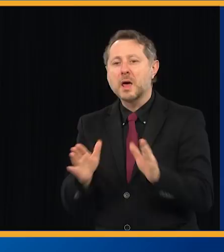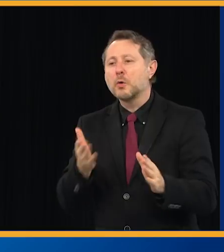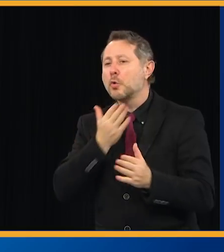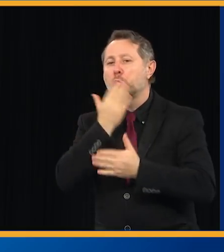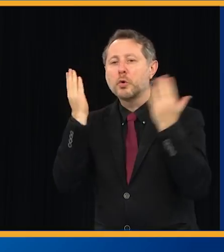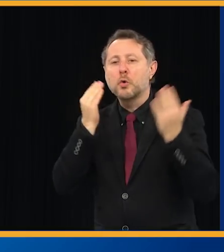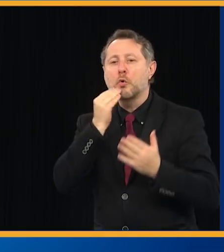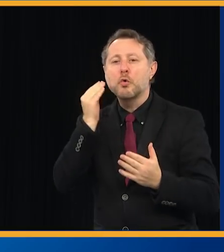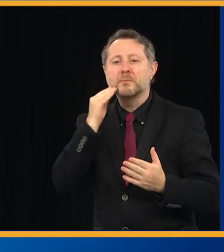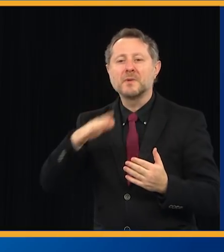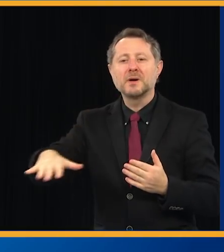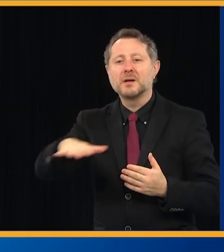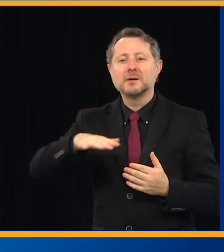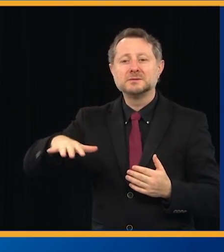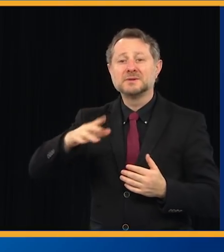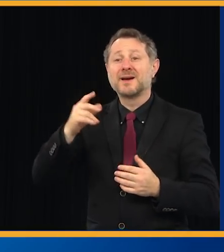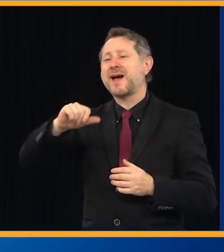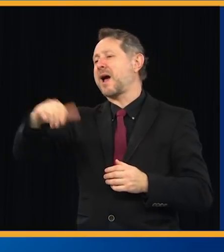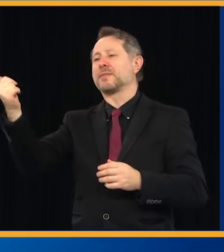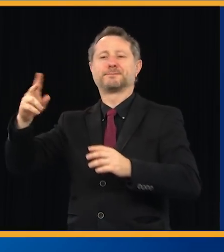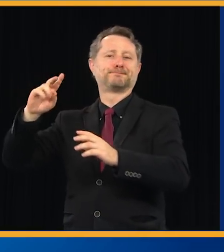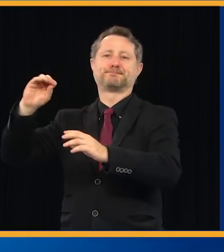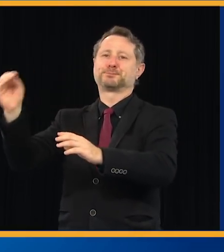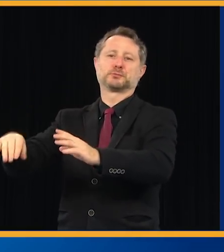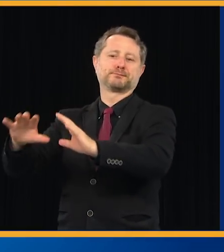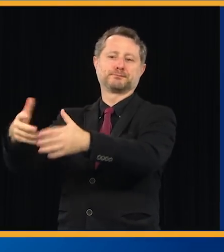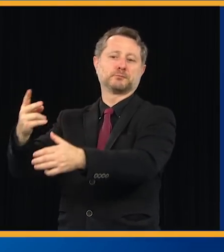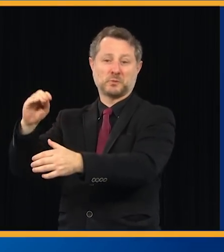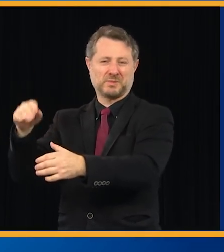But 66% of the people were at home,